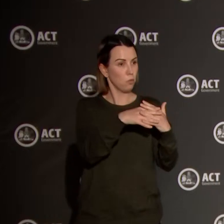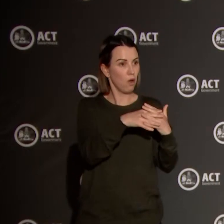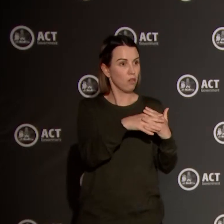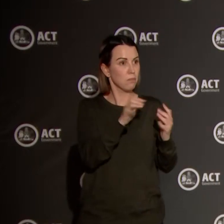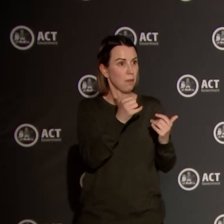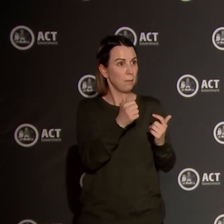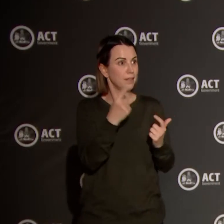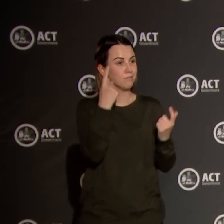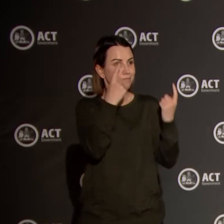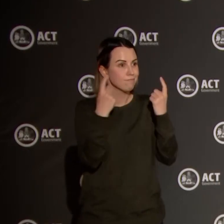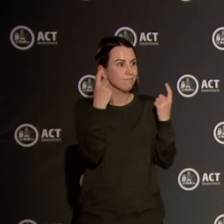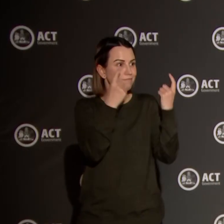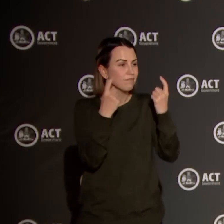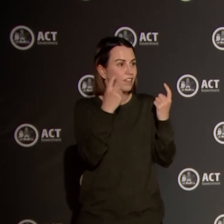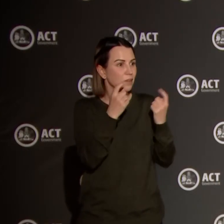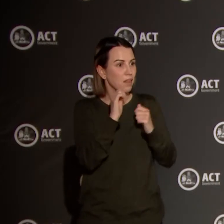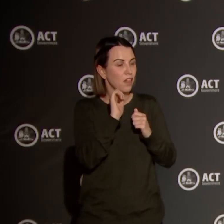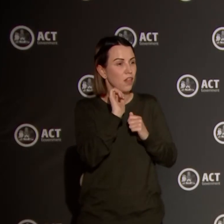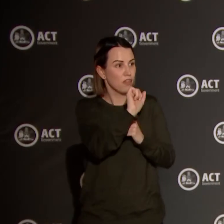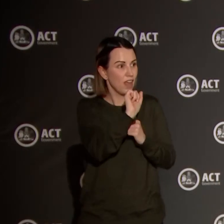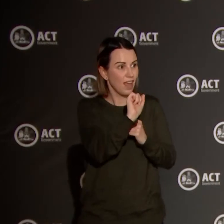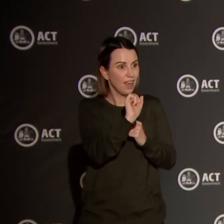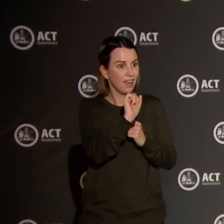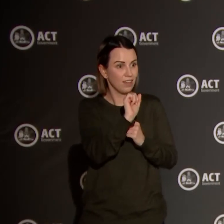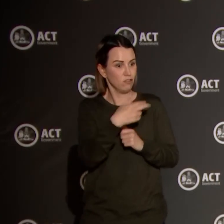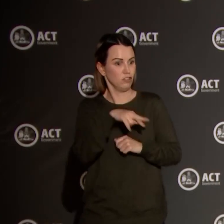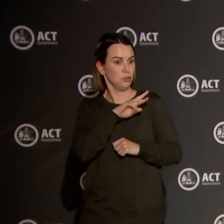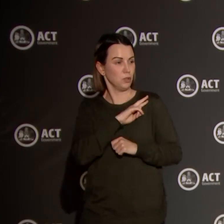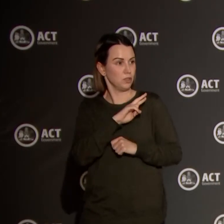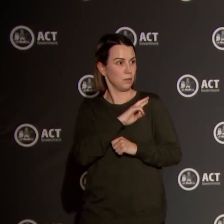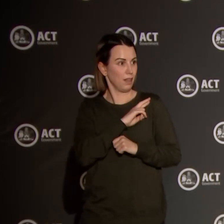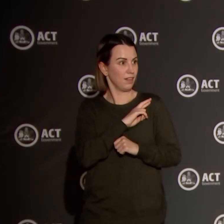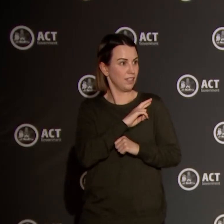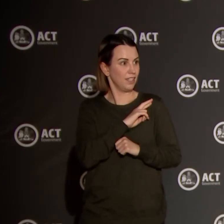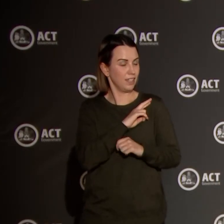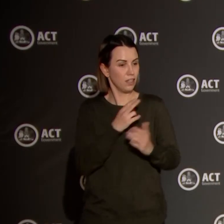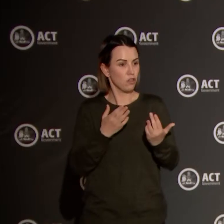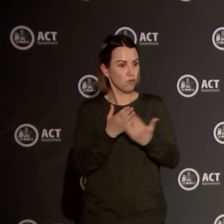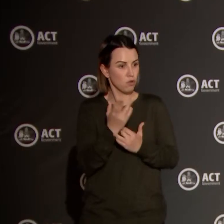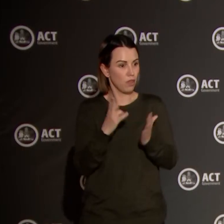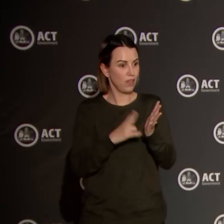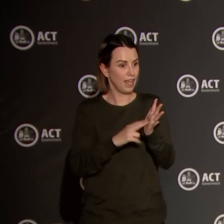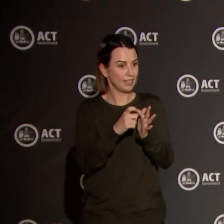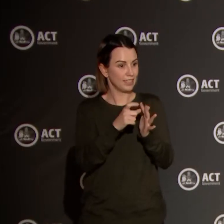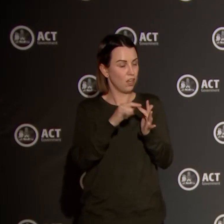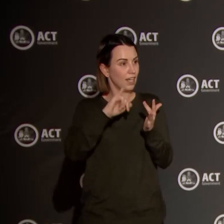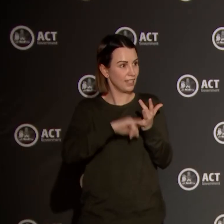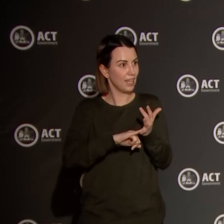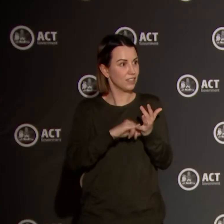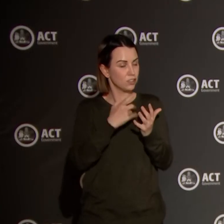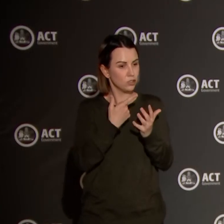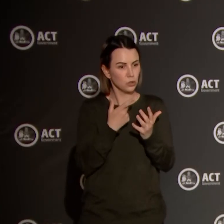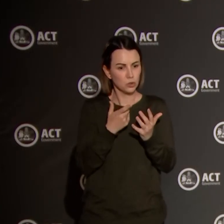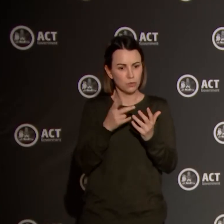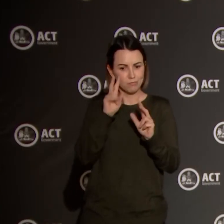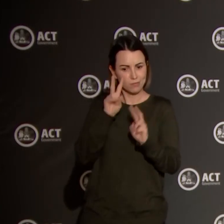considering using its own regulatory power through the National Disability Insurance Scheme's worker